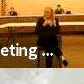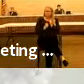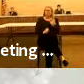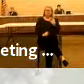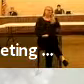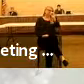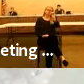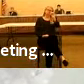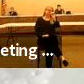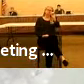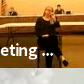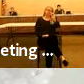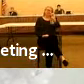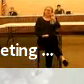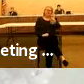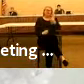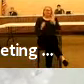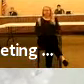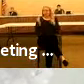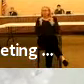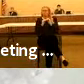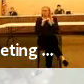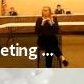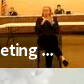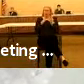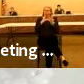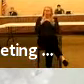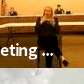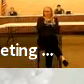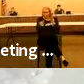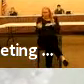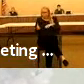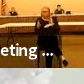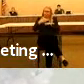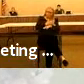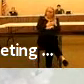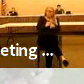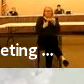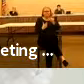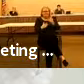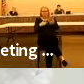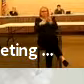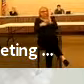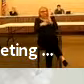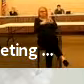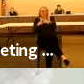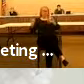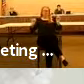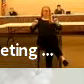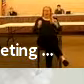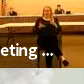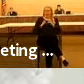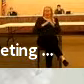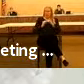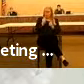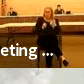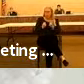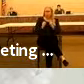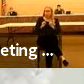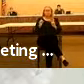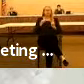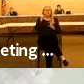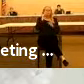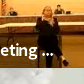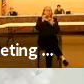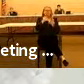would warrant them to install a light at that location. However, they did say that with this development, with the single